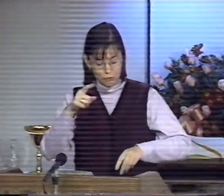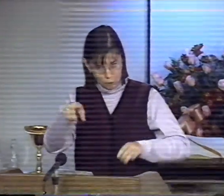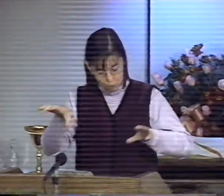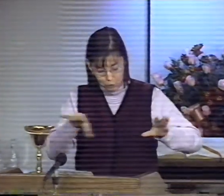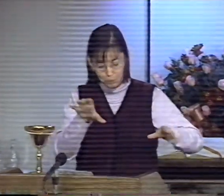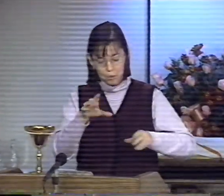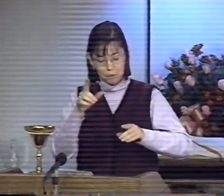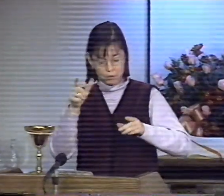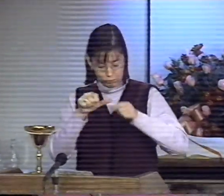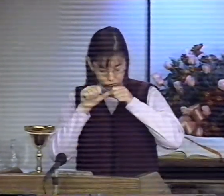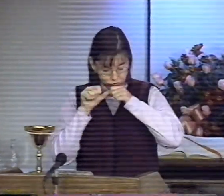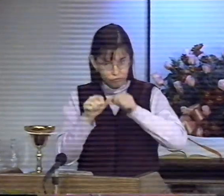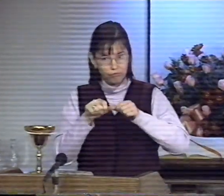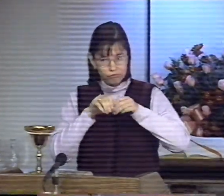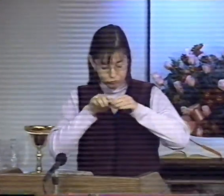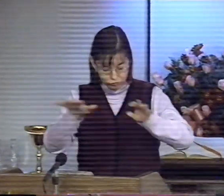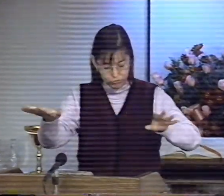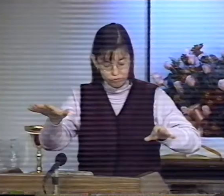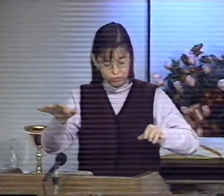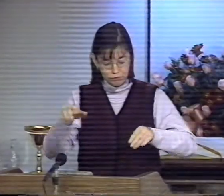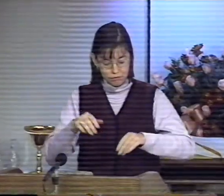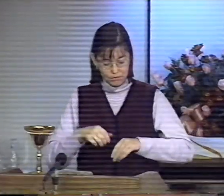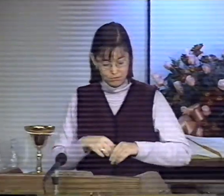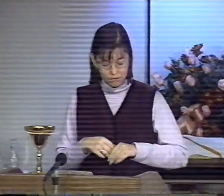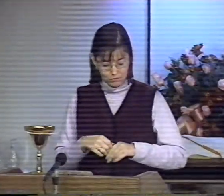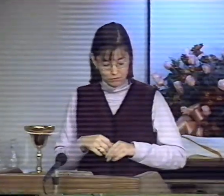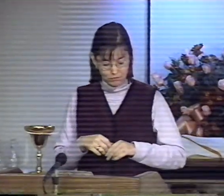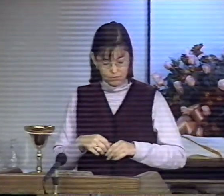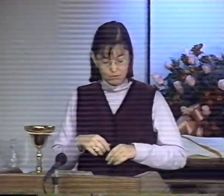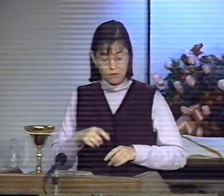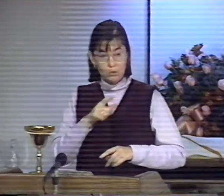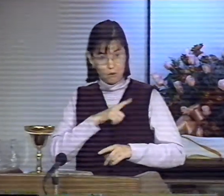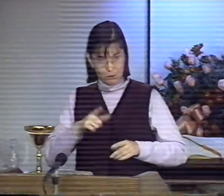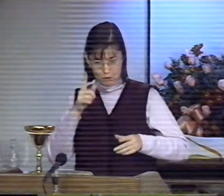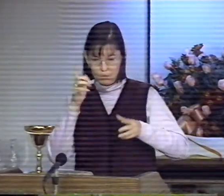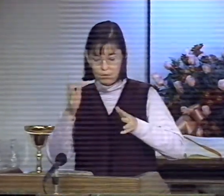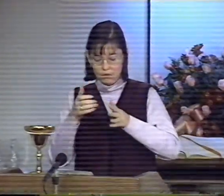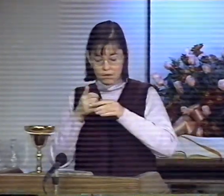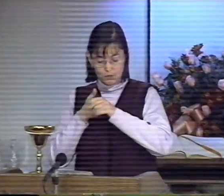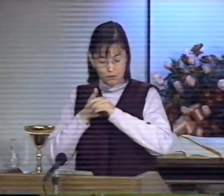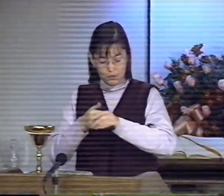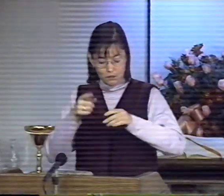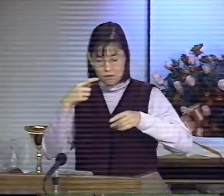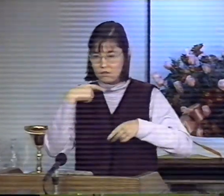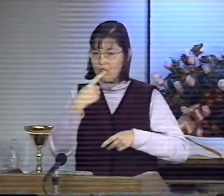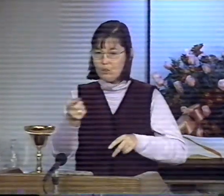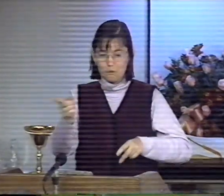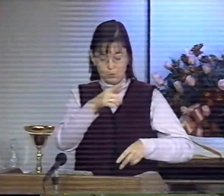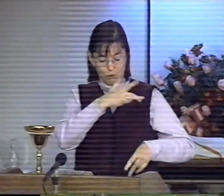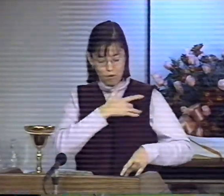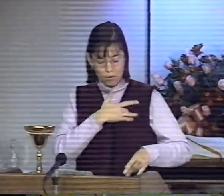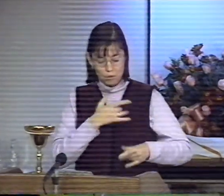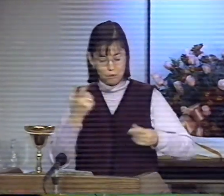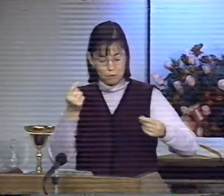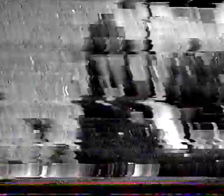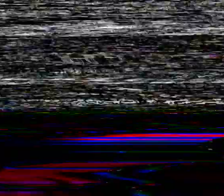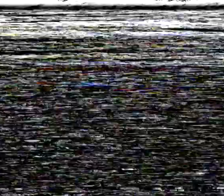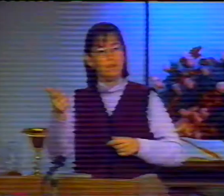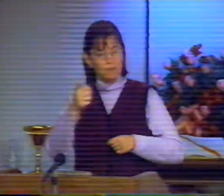that what we instruct you, you are doing and will continue to do. May the Lord direct your hearts to the love of God